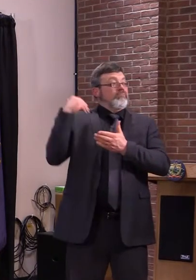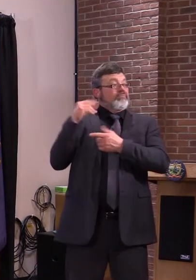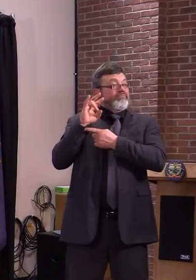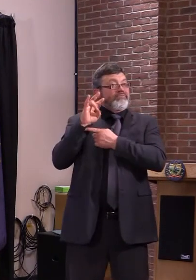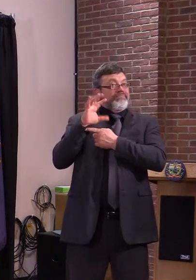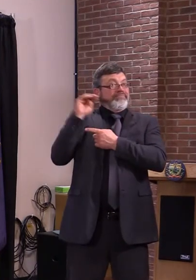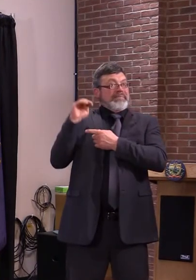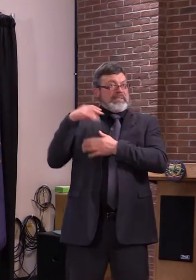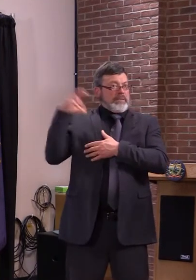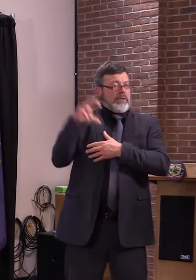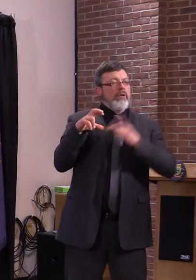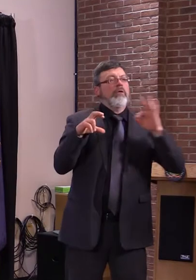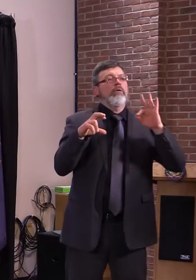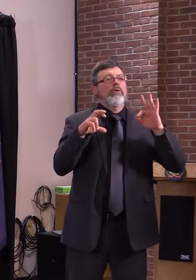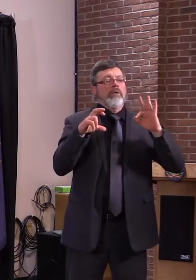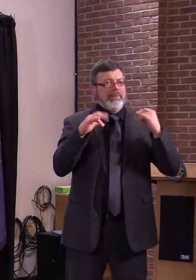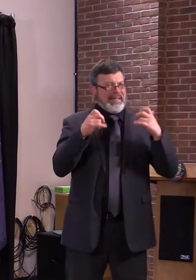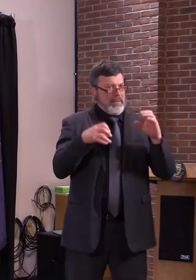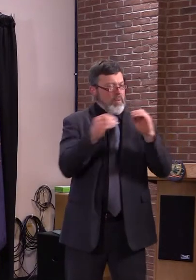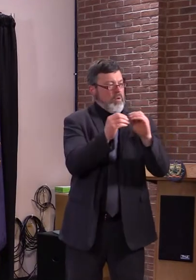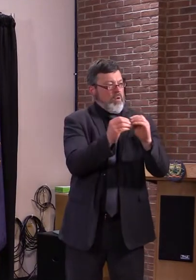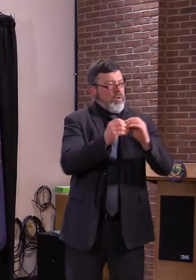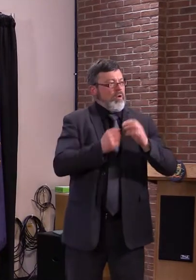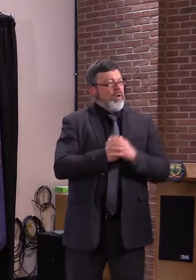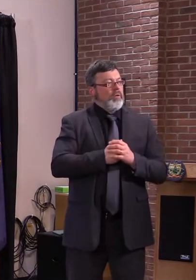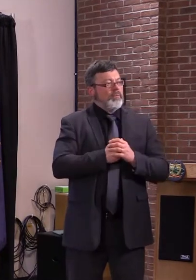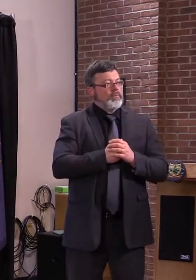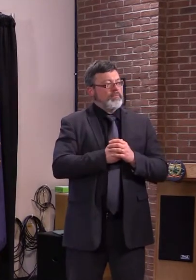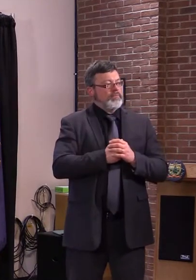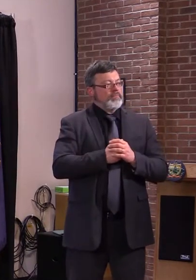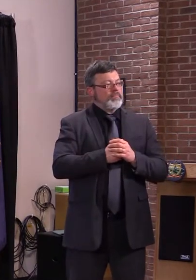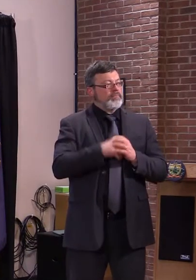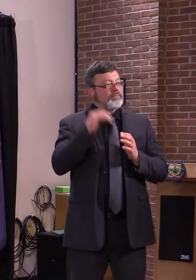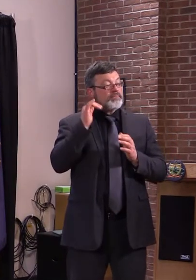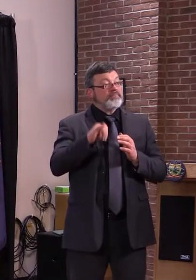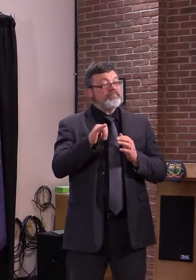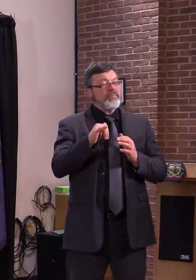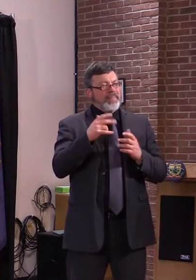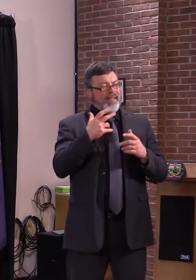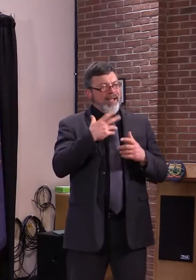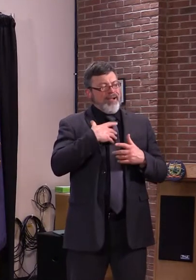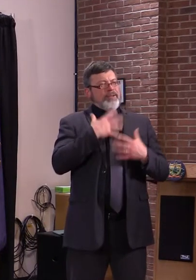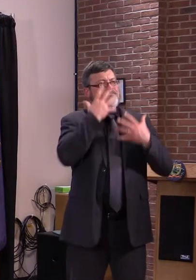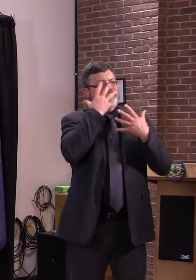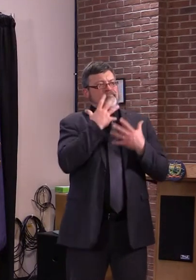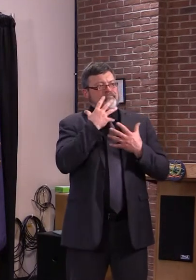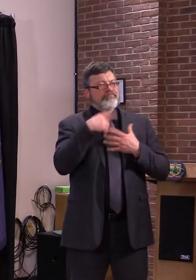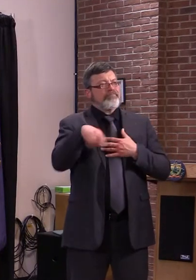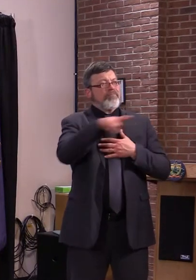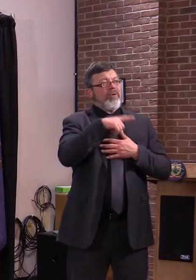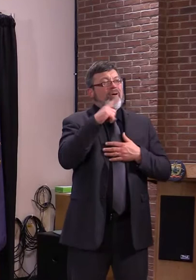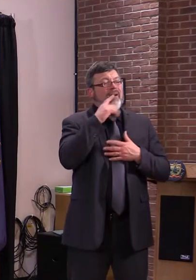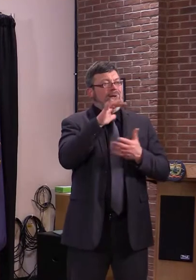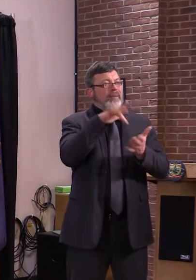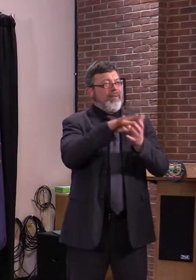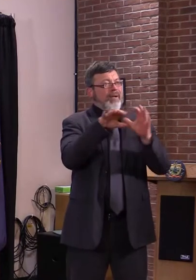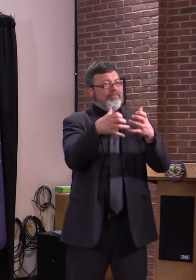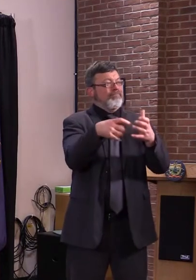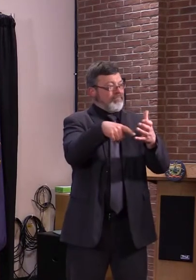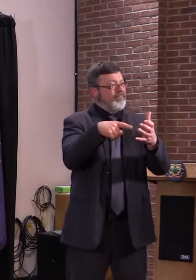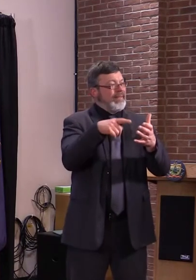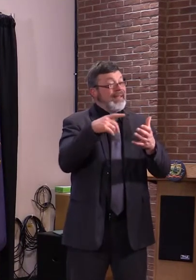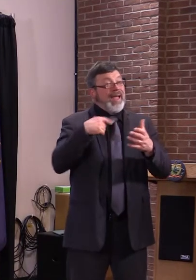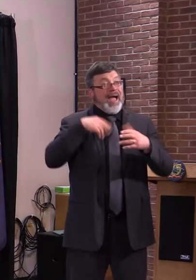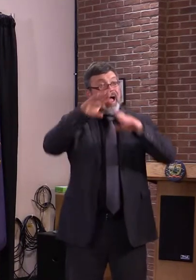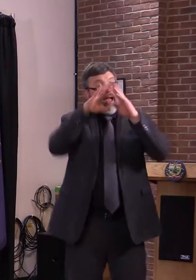Unfortunately, the money we asked for to address the middle-income housing was stripped out by the House. And more concerning,